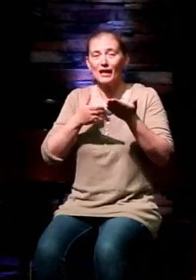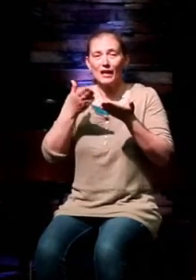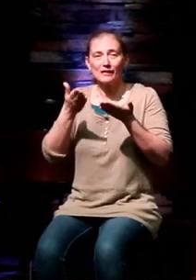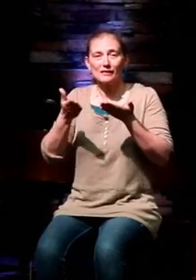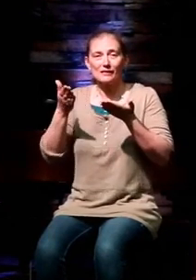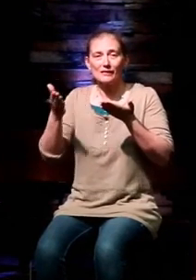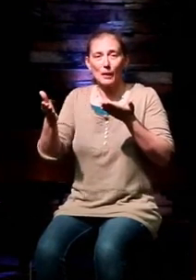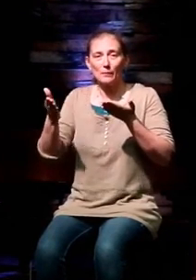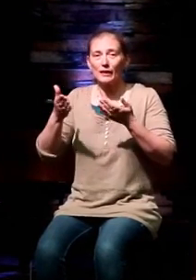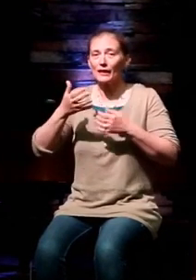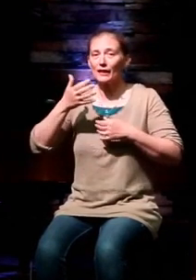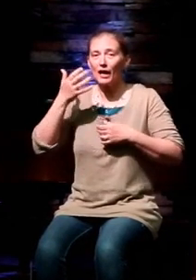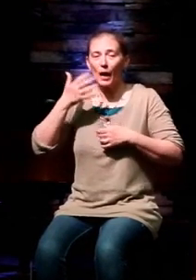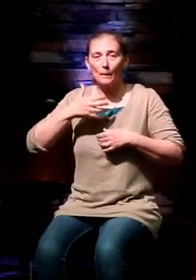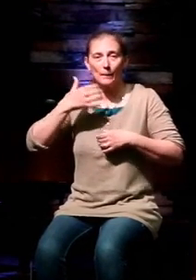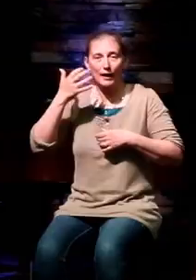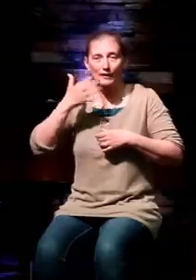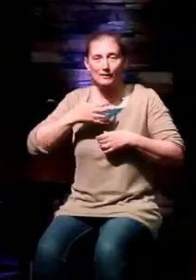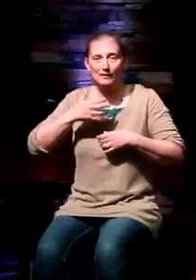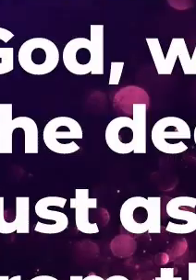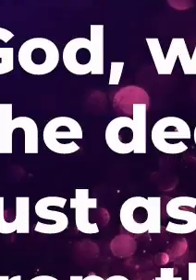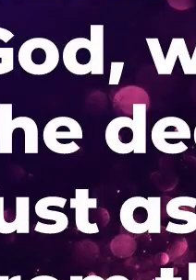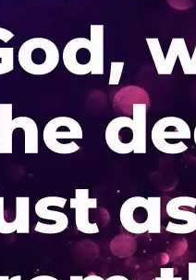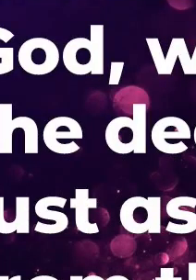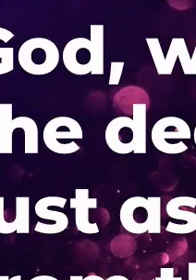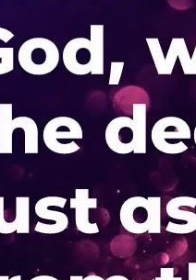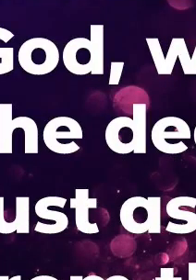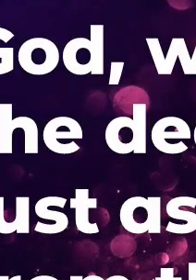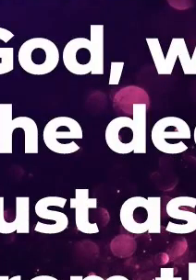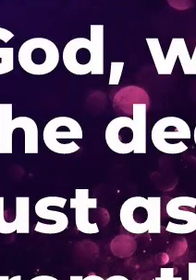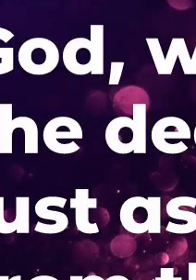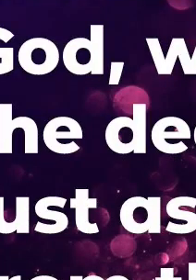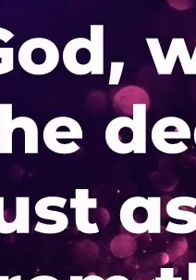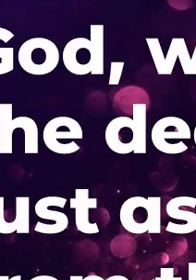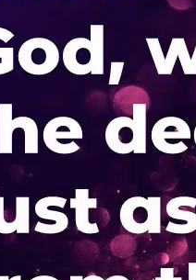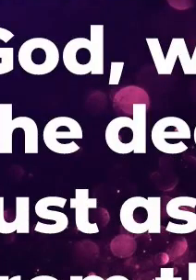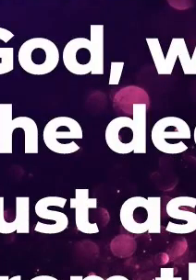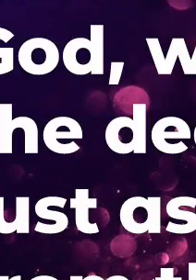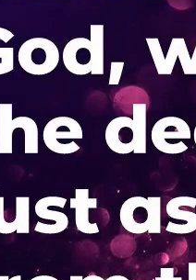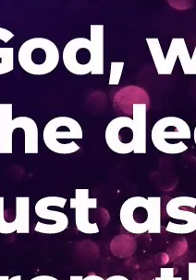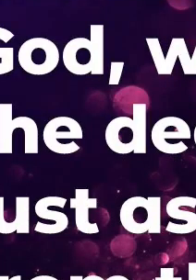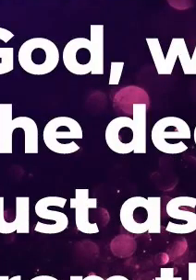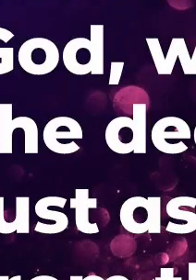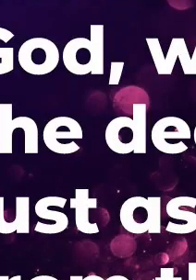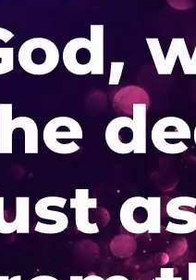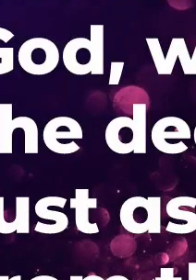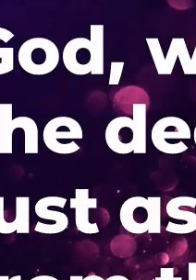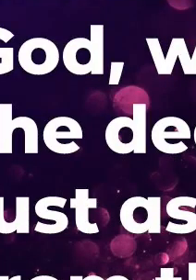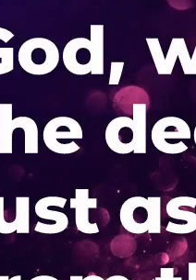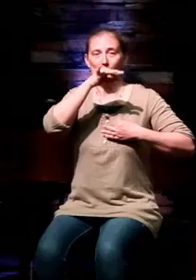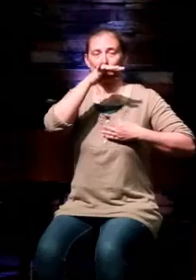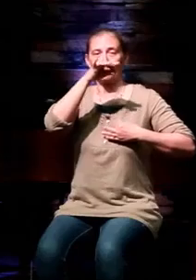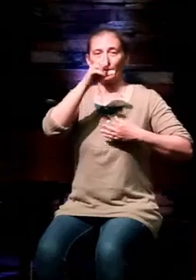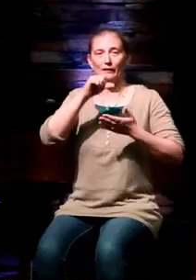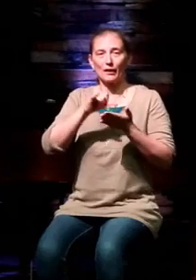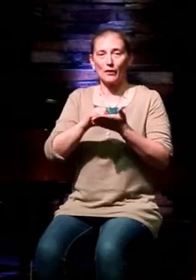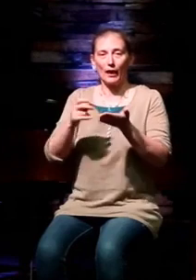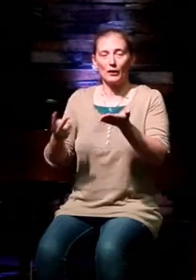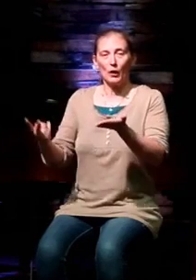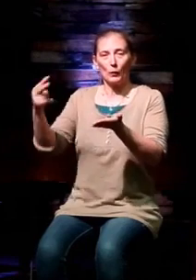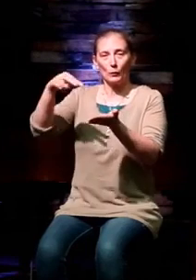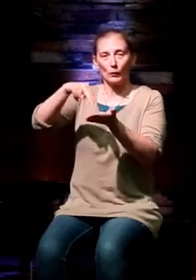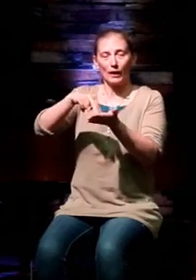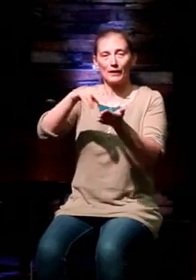is actually telling us as believers, he says, the Spirit of God who raised Jesus from the dead, he's basically